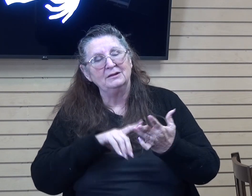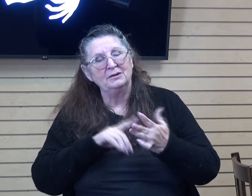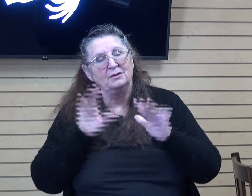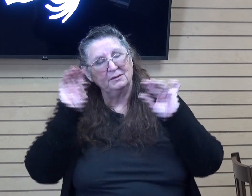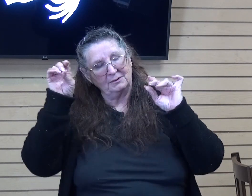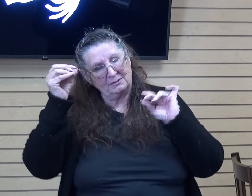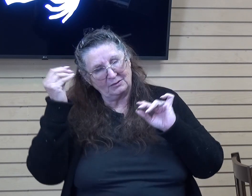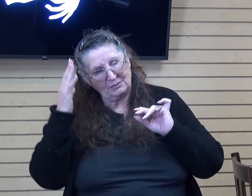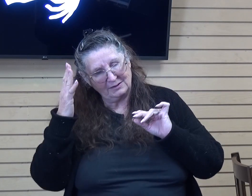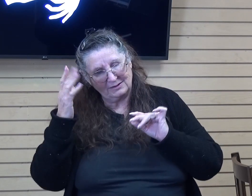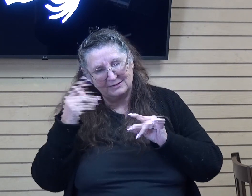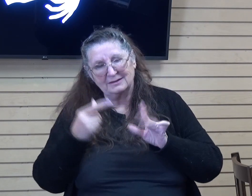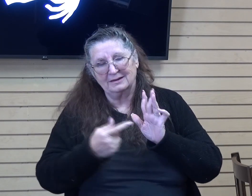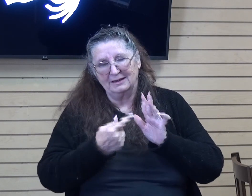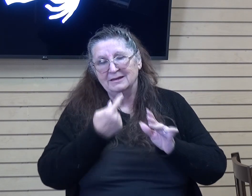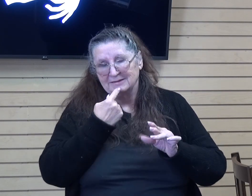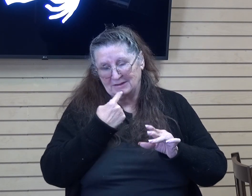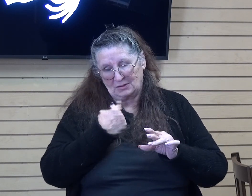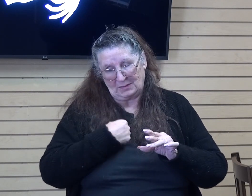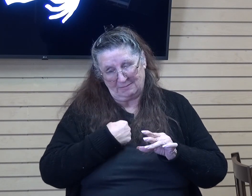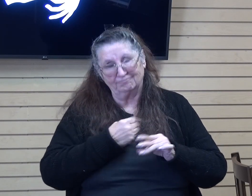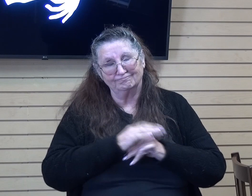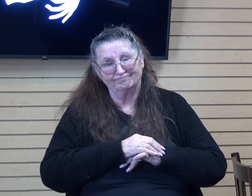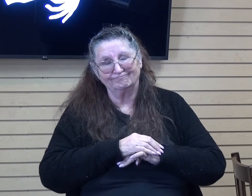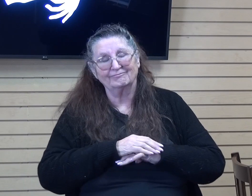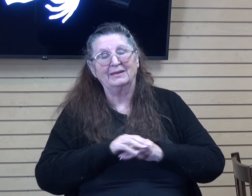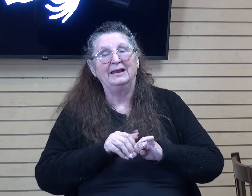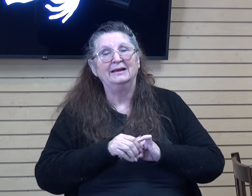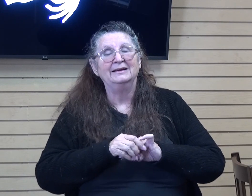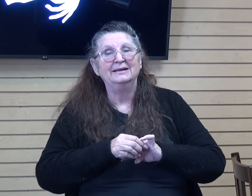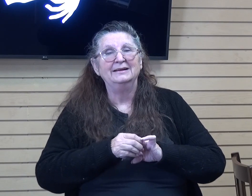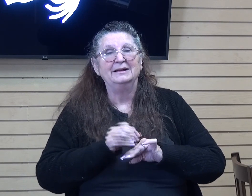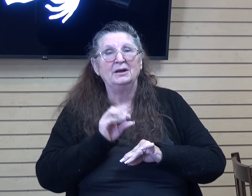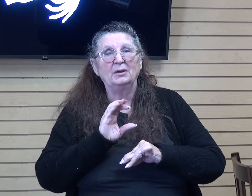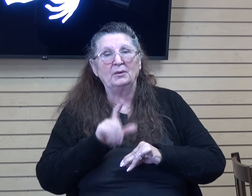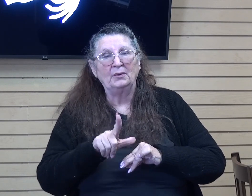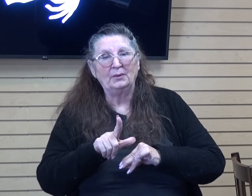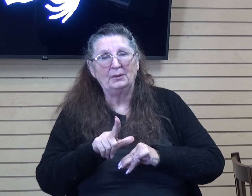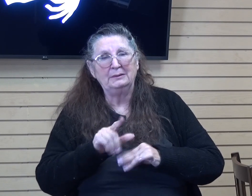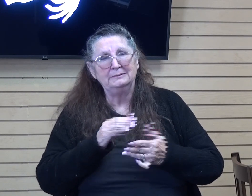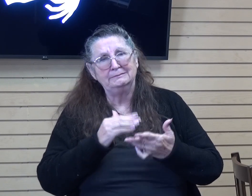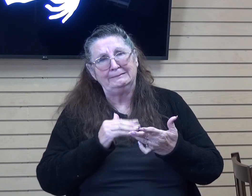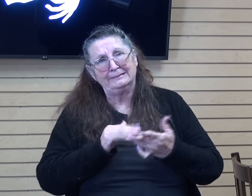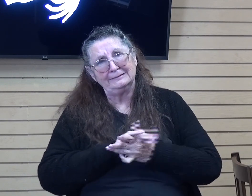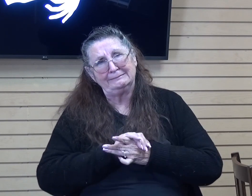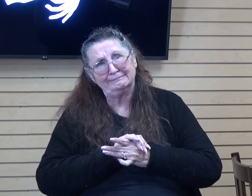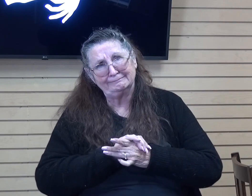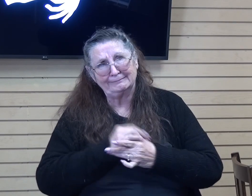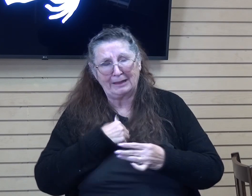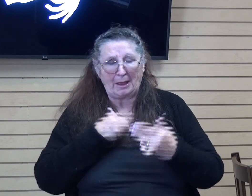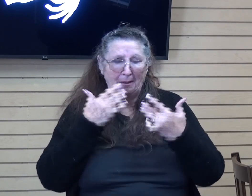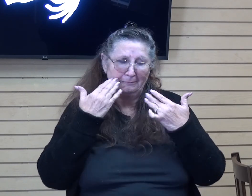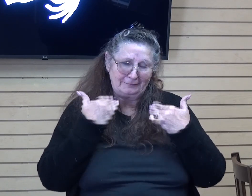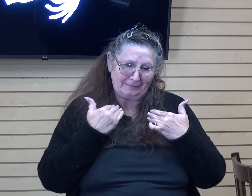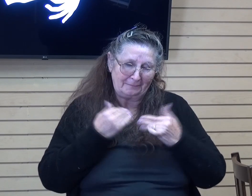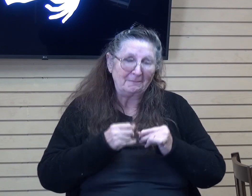bring that to my attention. So it's it was a really cool lesson, but now I'm now I'm sad but happy again. So that's really